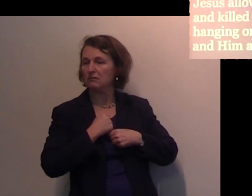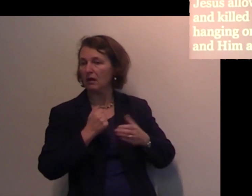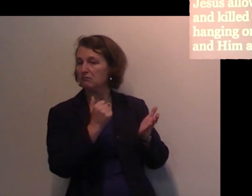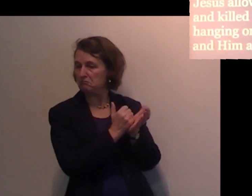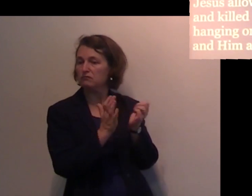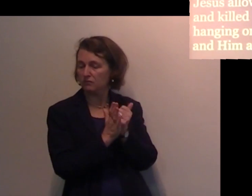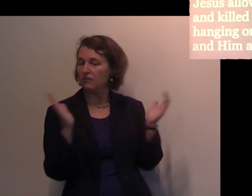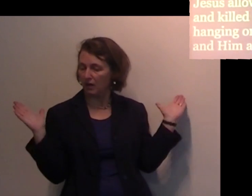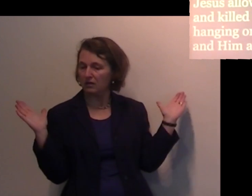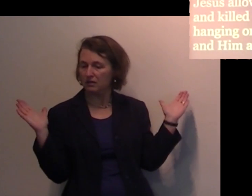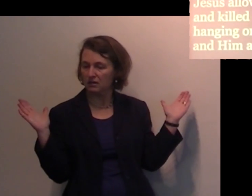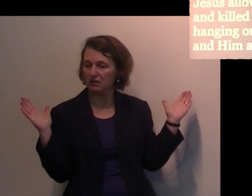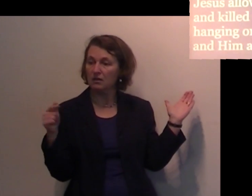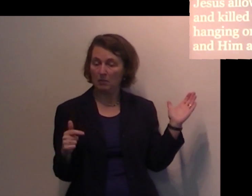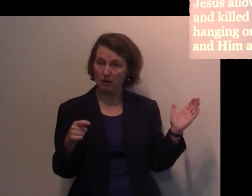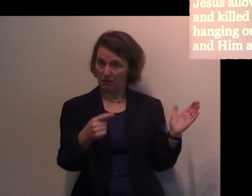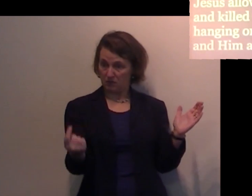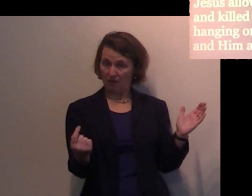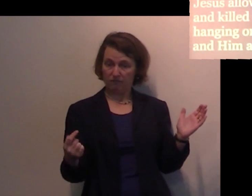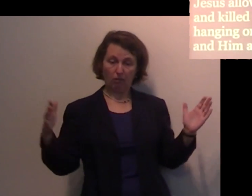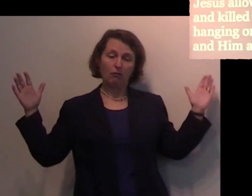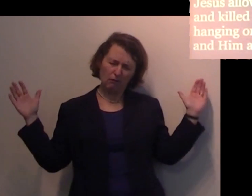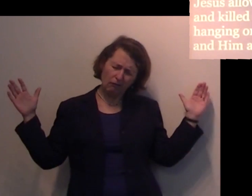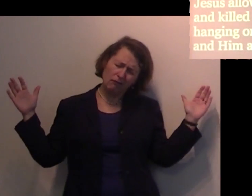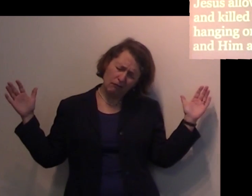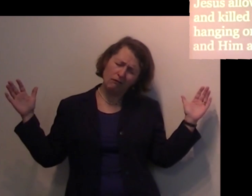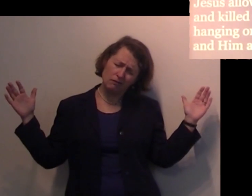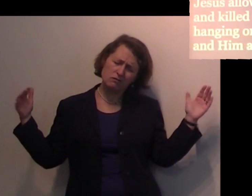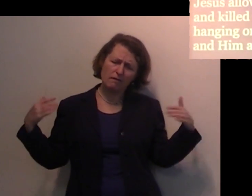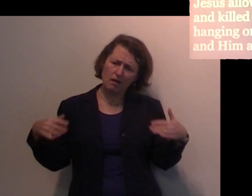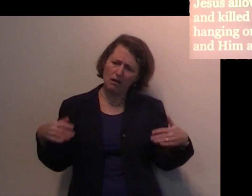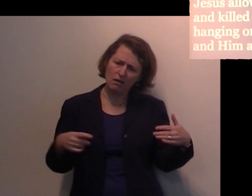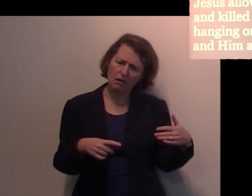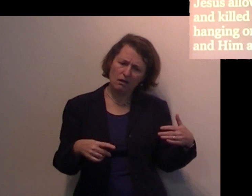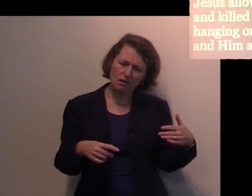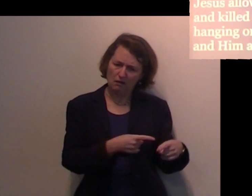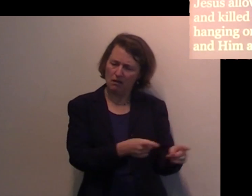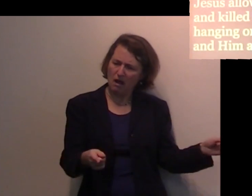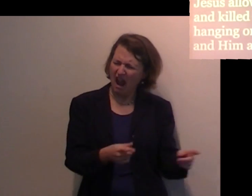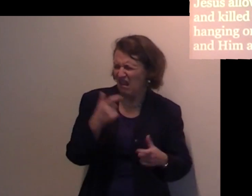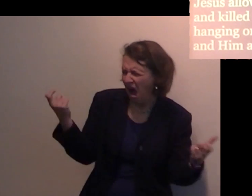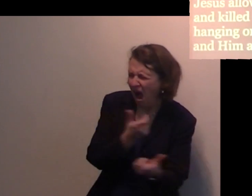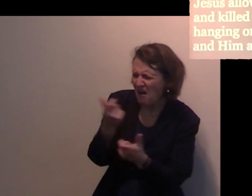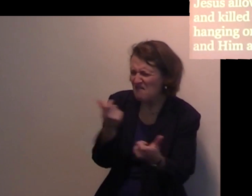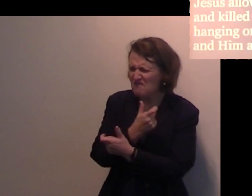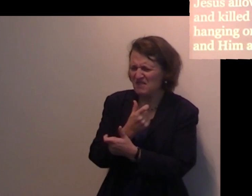But even when he was hanging on the cross, people laughed at him and said, "You